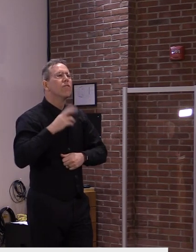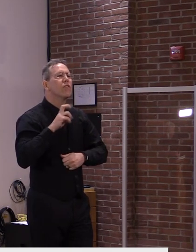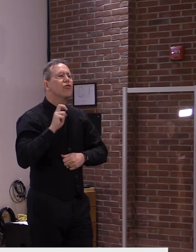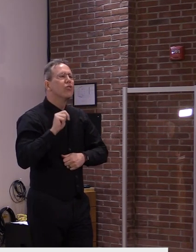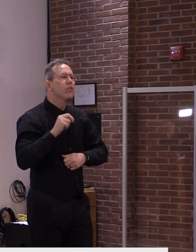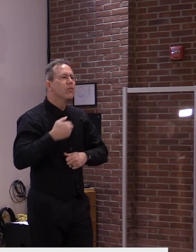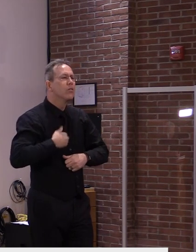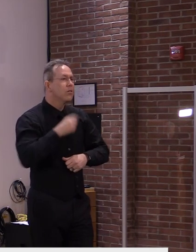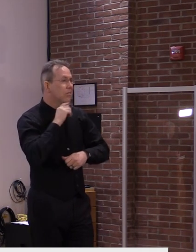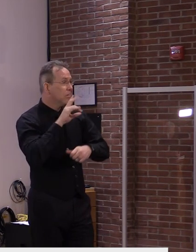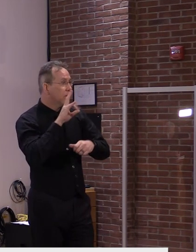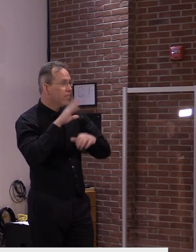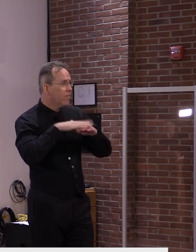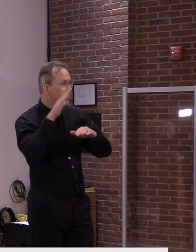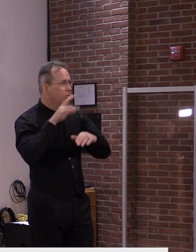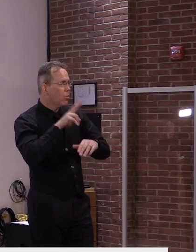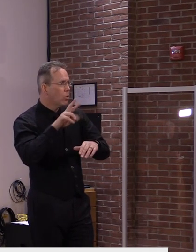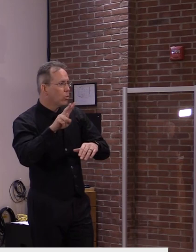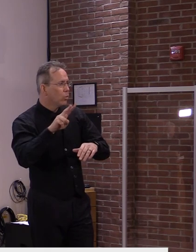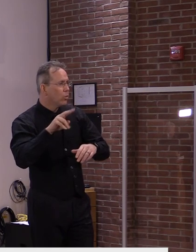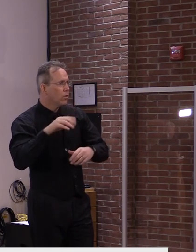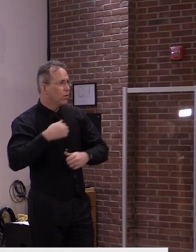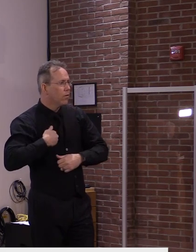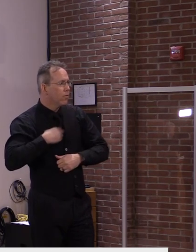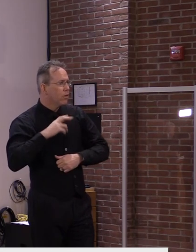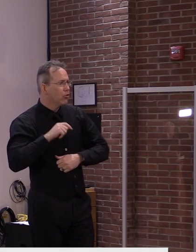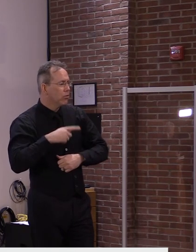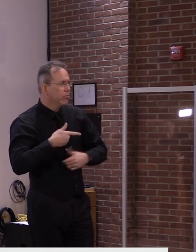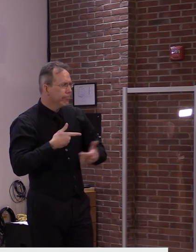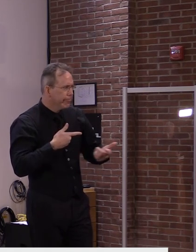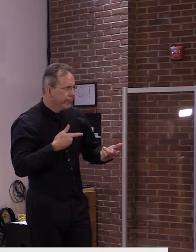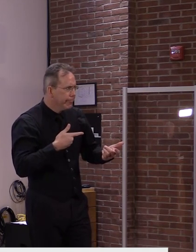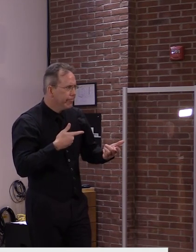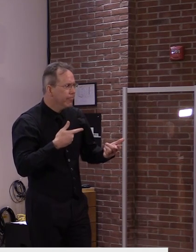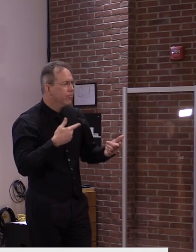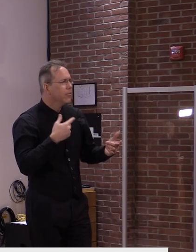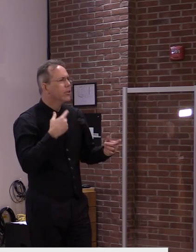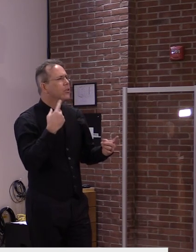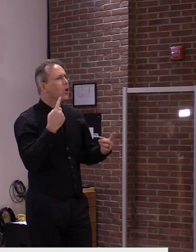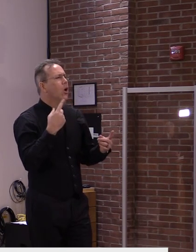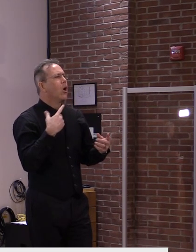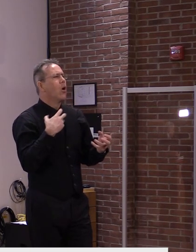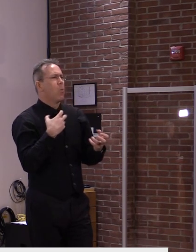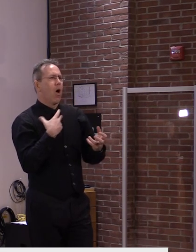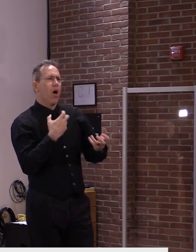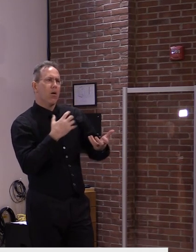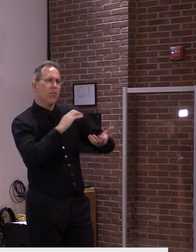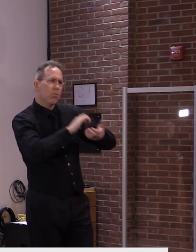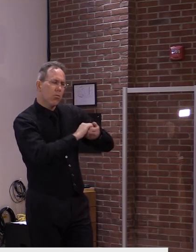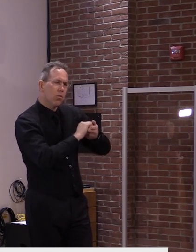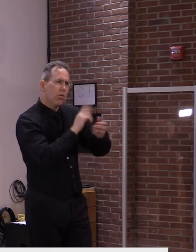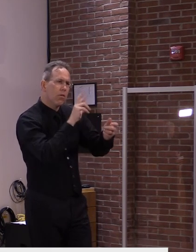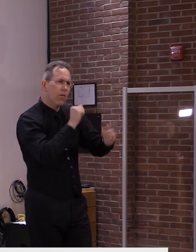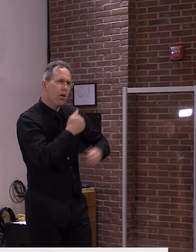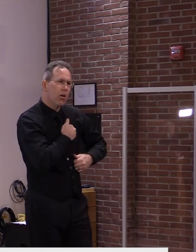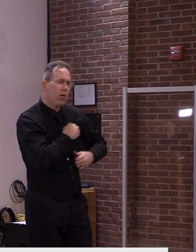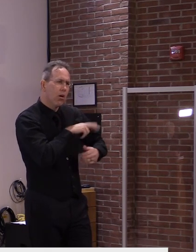VA. I think at some point, you know, we want to partner with the VA. But, you know,